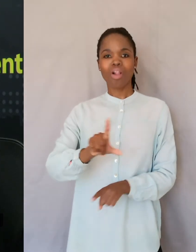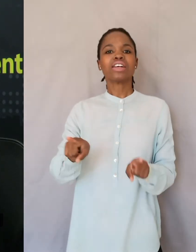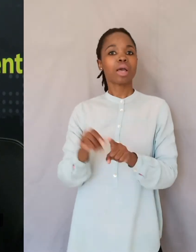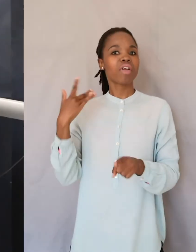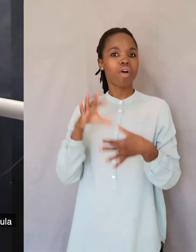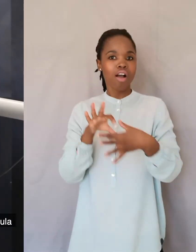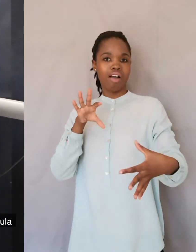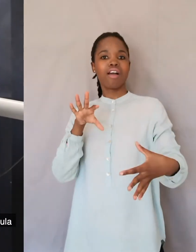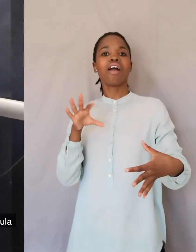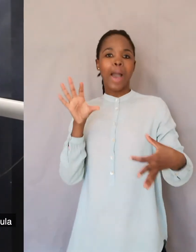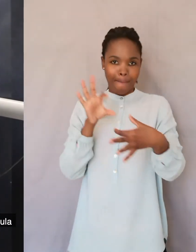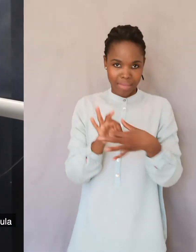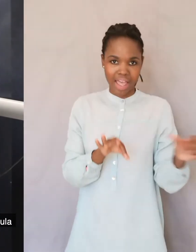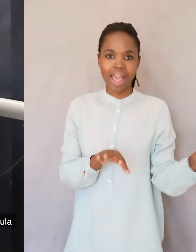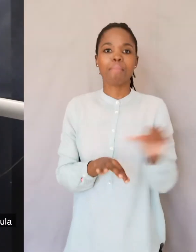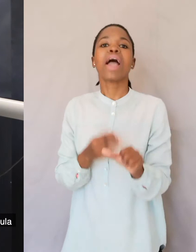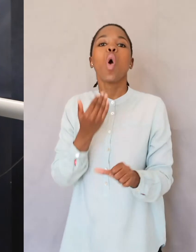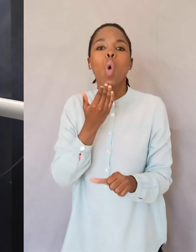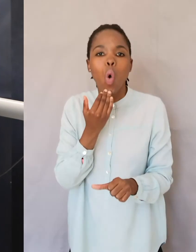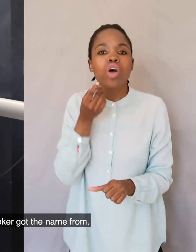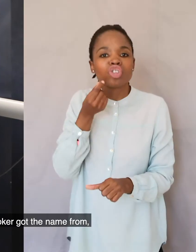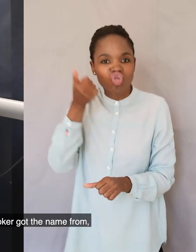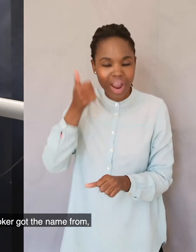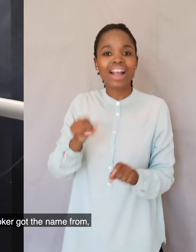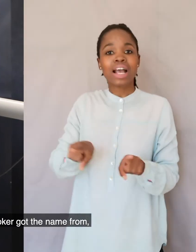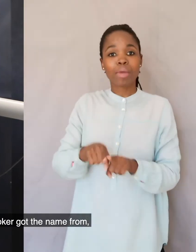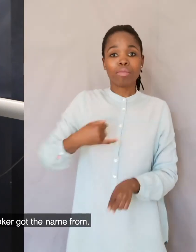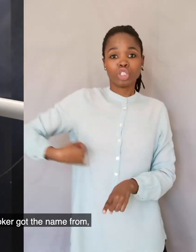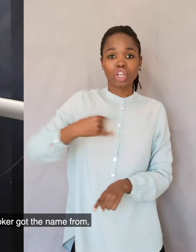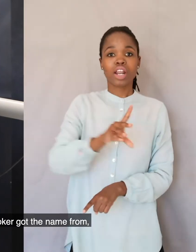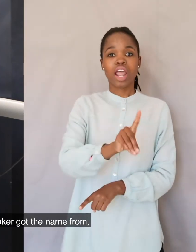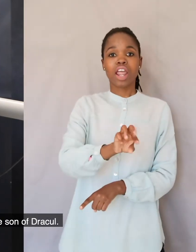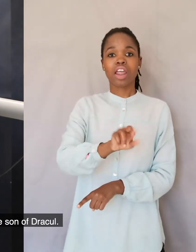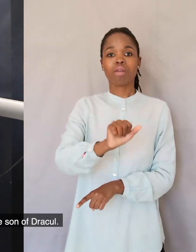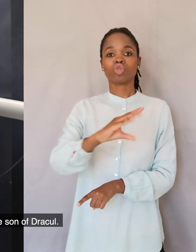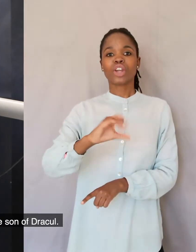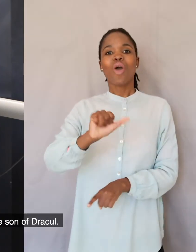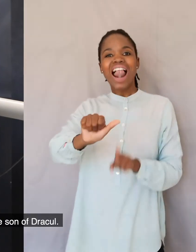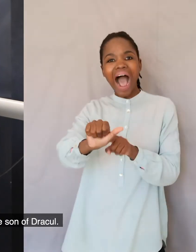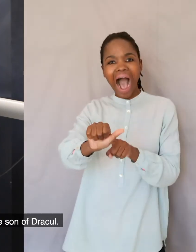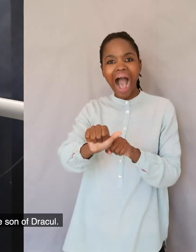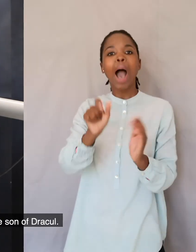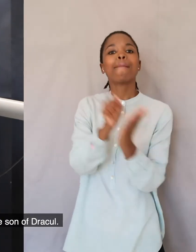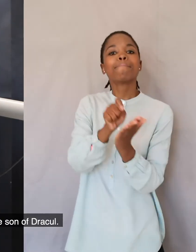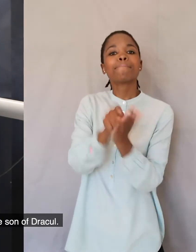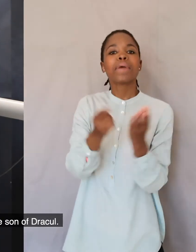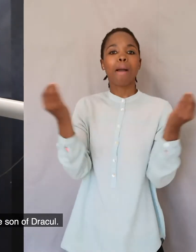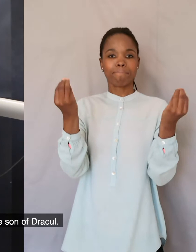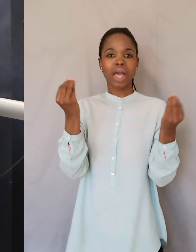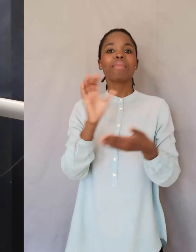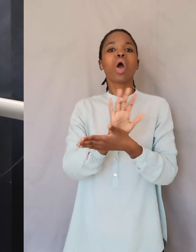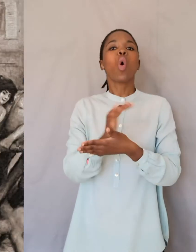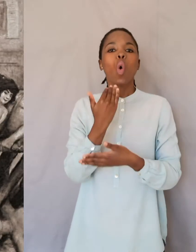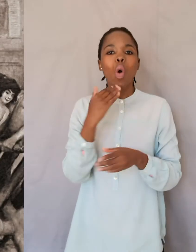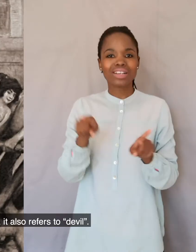Hungarians. Correct. Yeah. But he was Dracula. Yes. And that's where they say Bram Stoker got the name from, because Dracula is really the son of